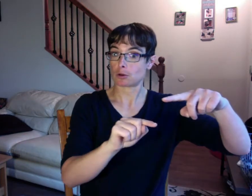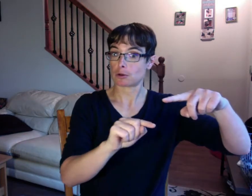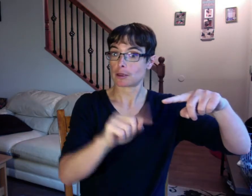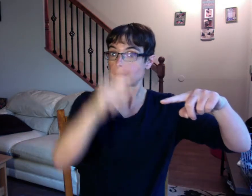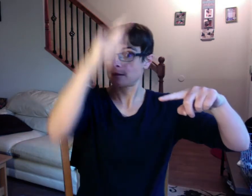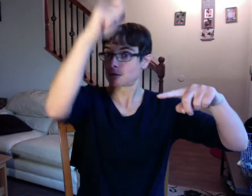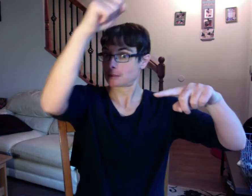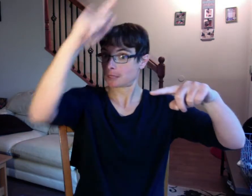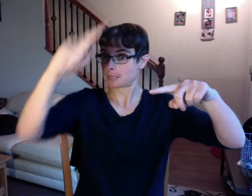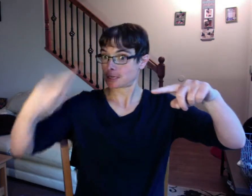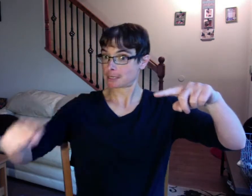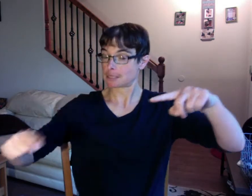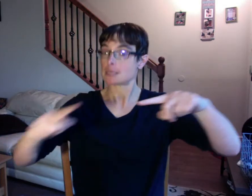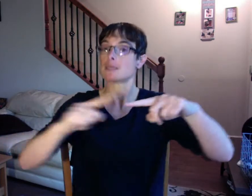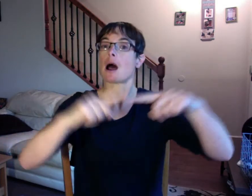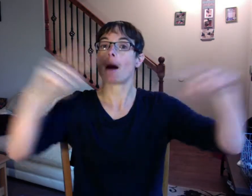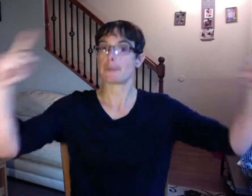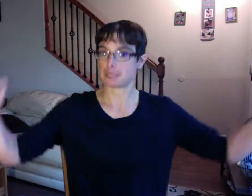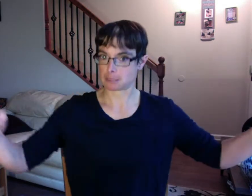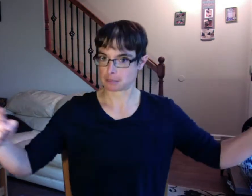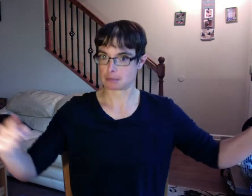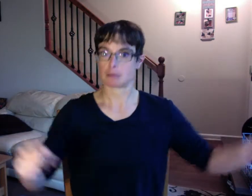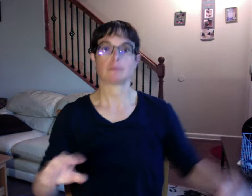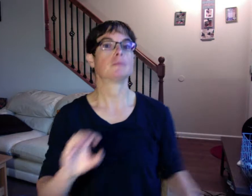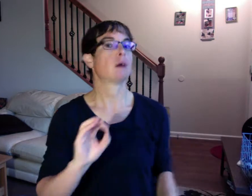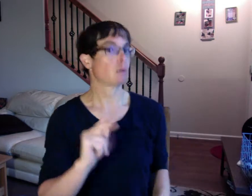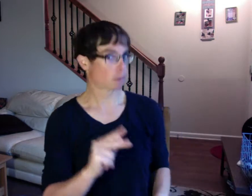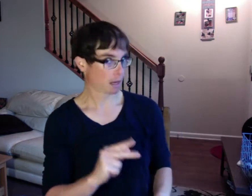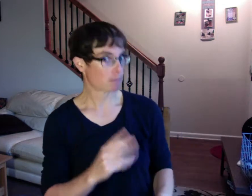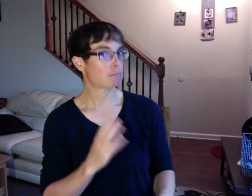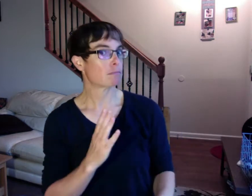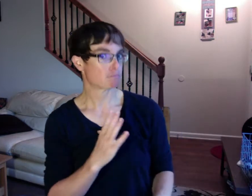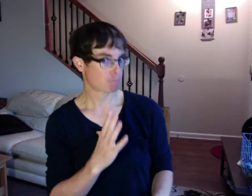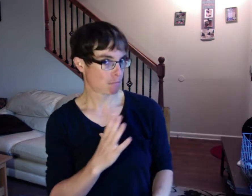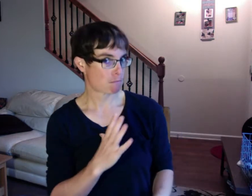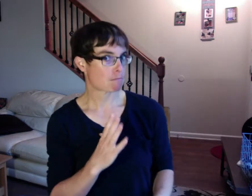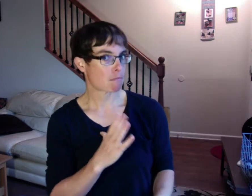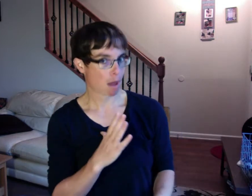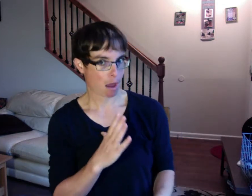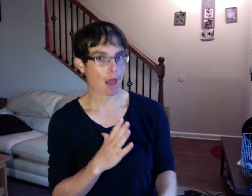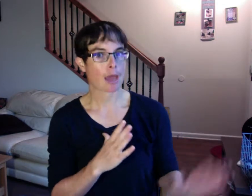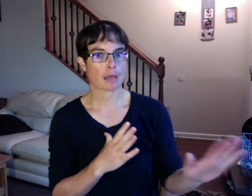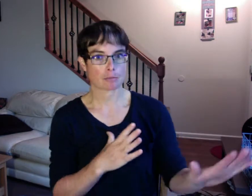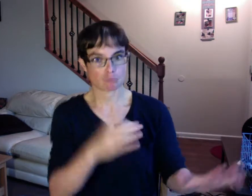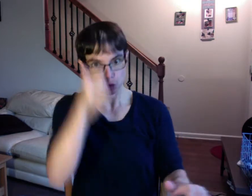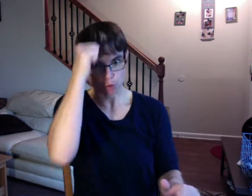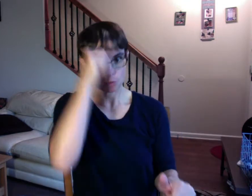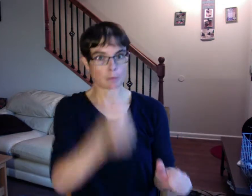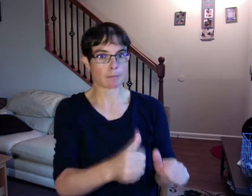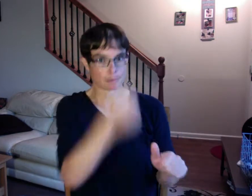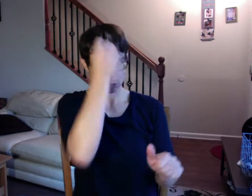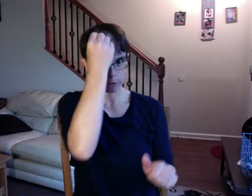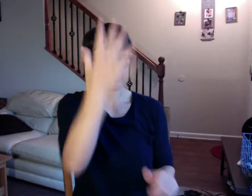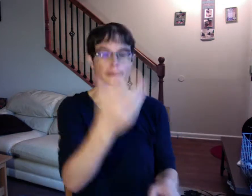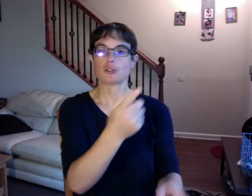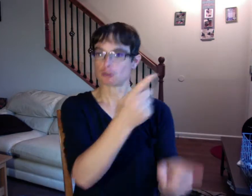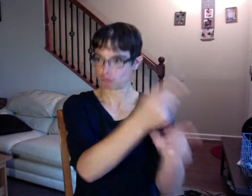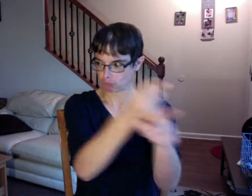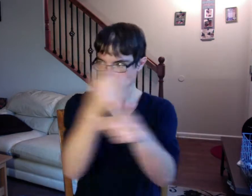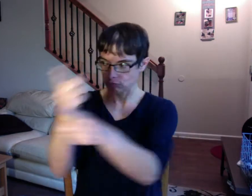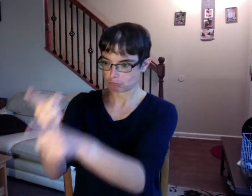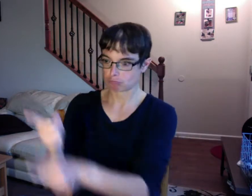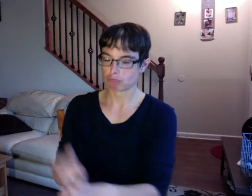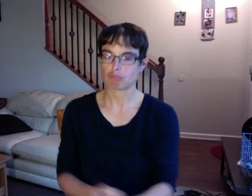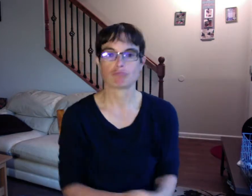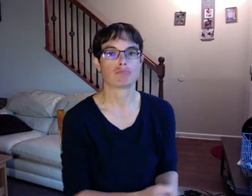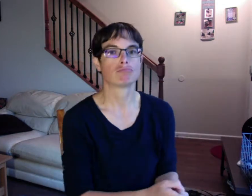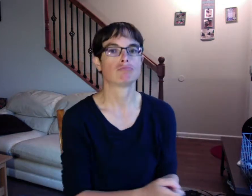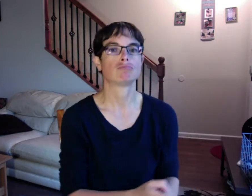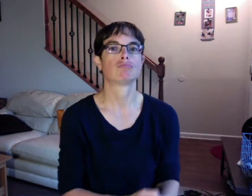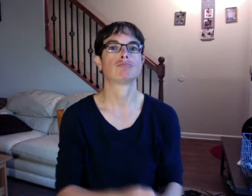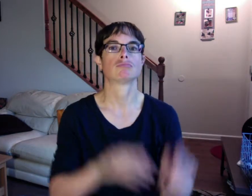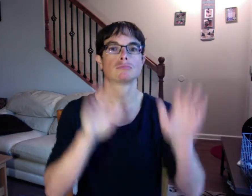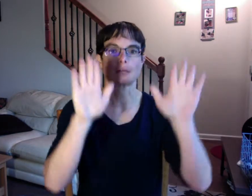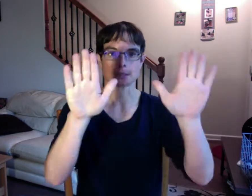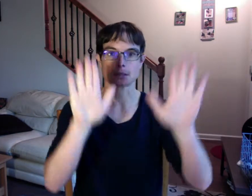the longest. Okay, I like how you piggybacked on what Aiden said. Good job. You're all correct. Excellent. I like the drawings